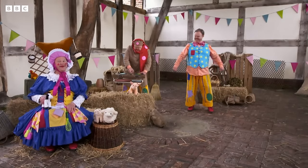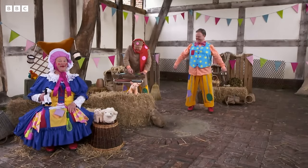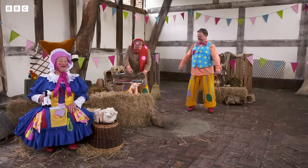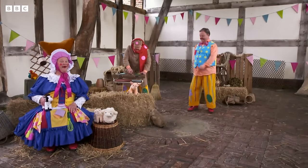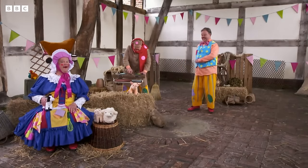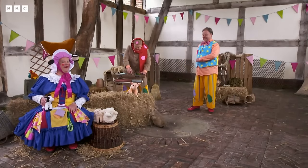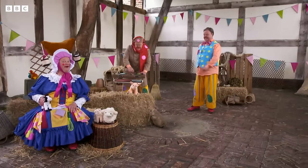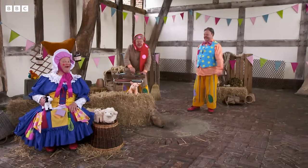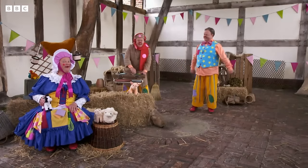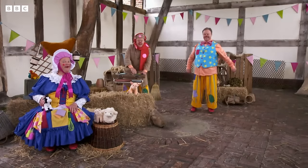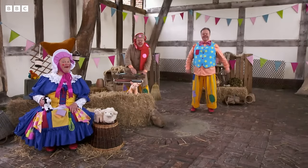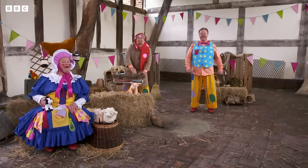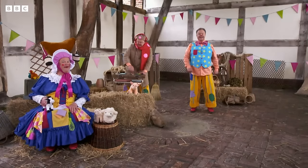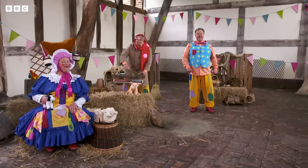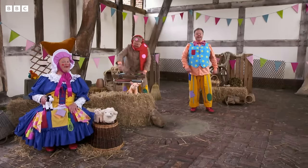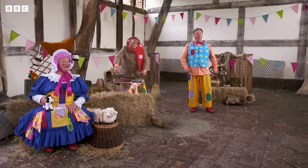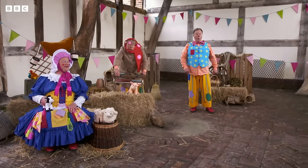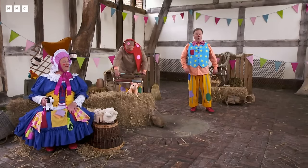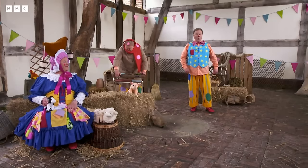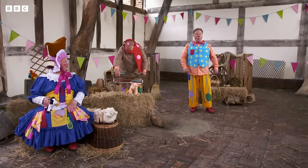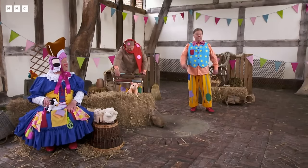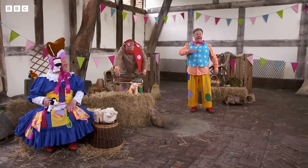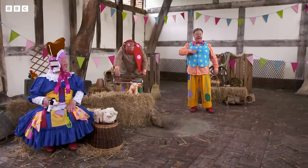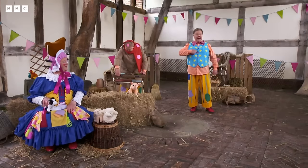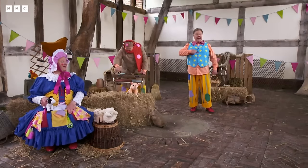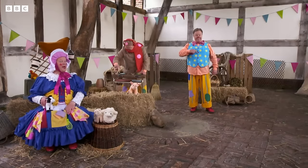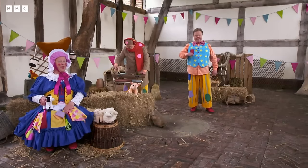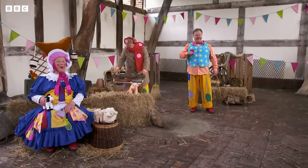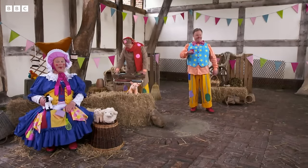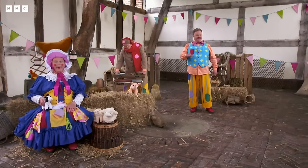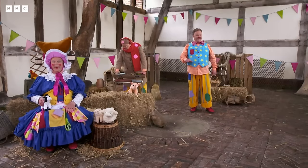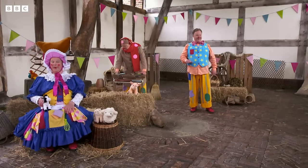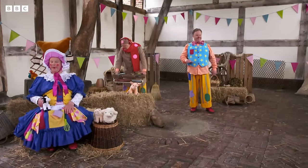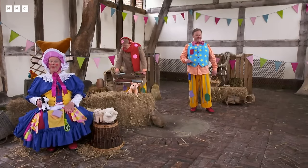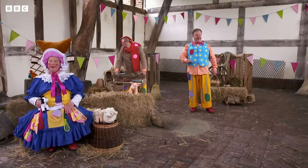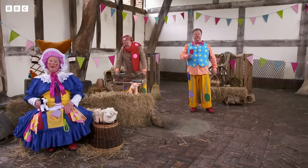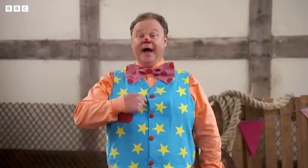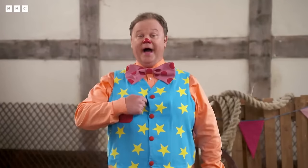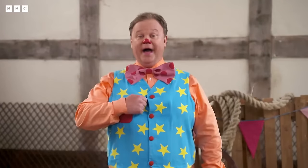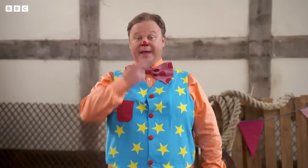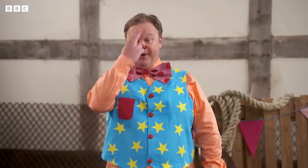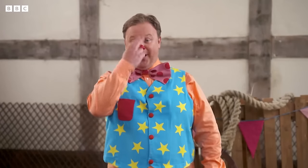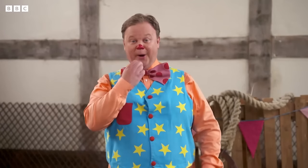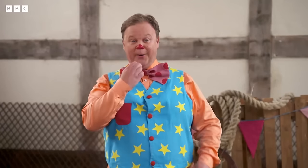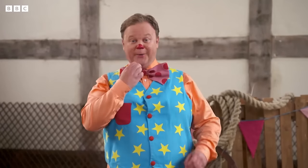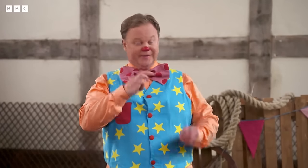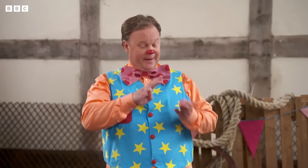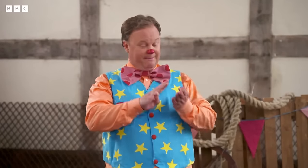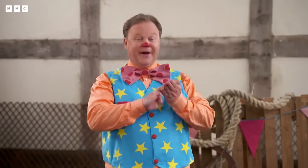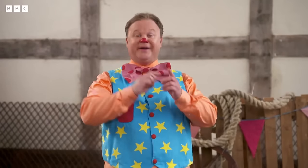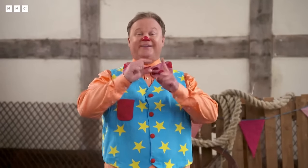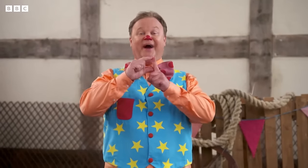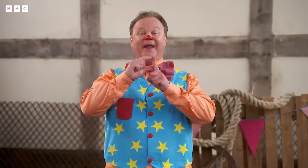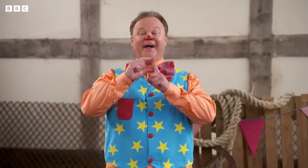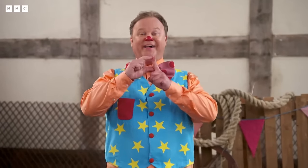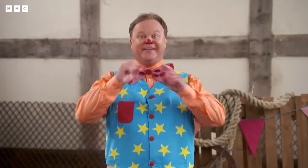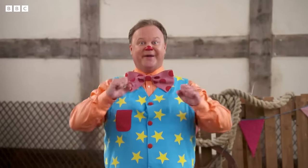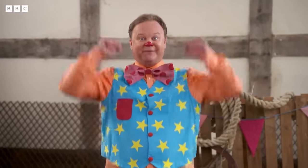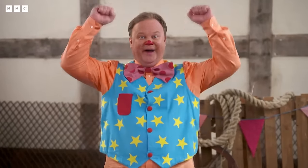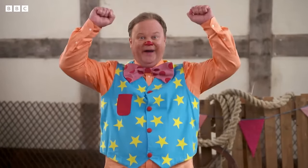There you are, Mr. Tumble. Ooh, I'm a farmer. I'm Old MacDonald.